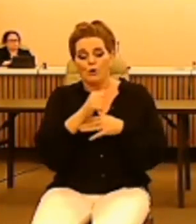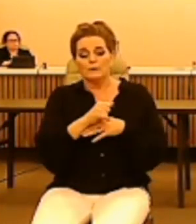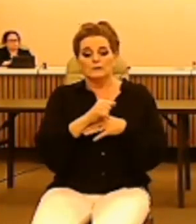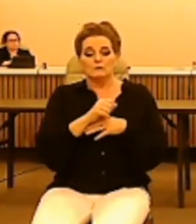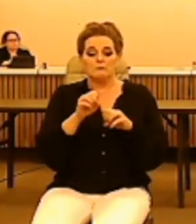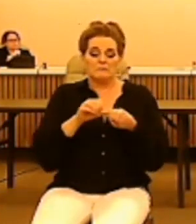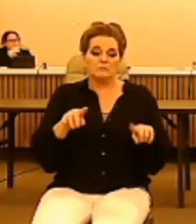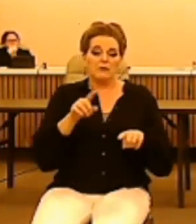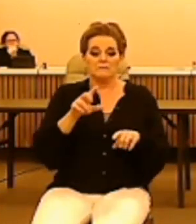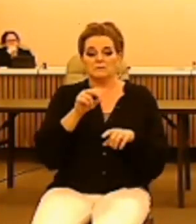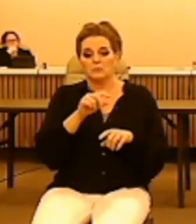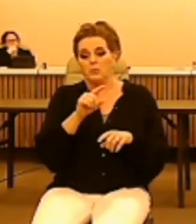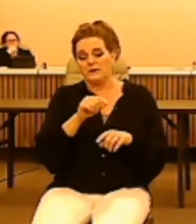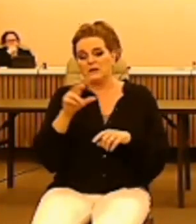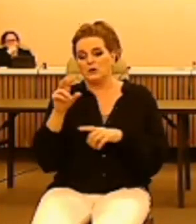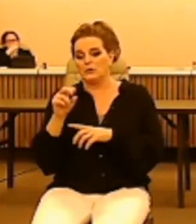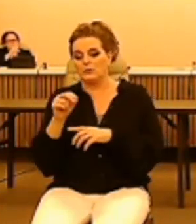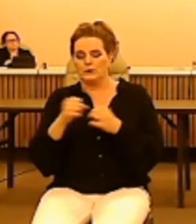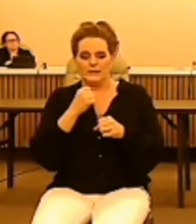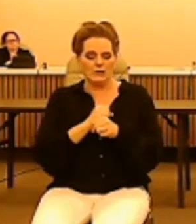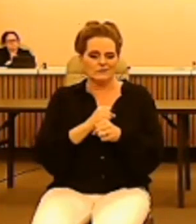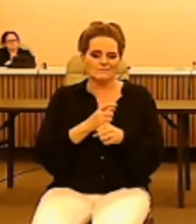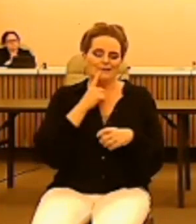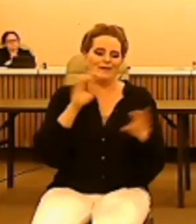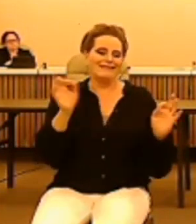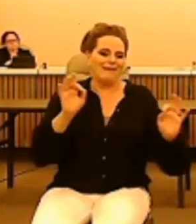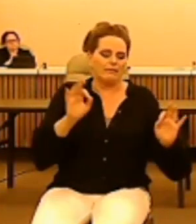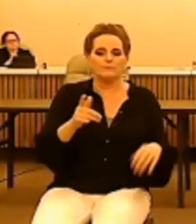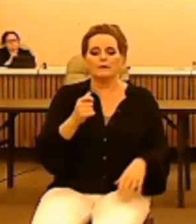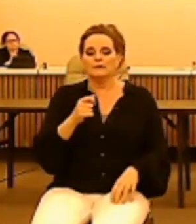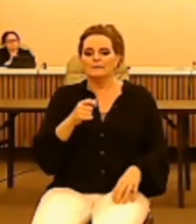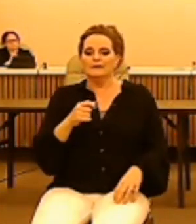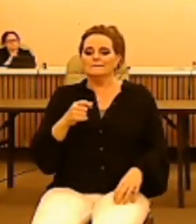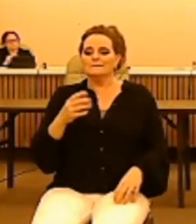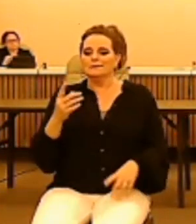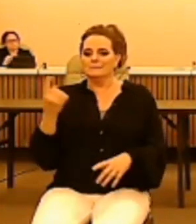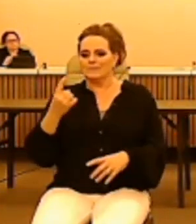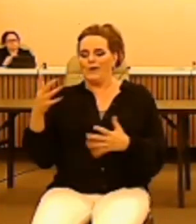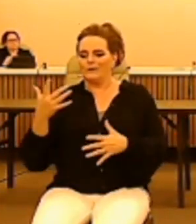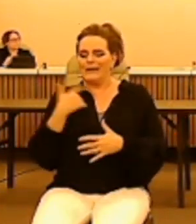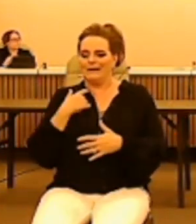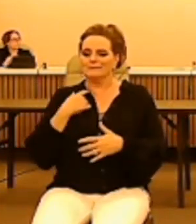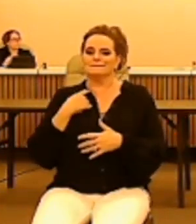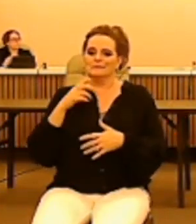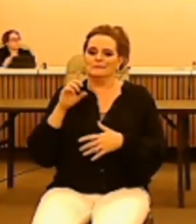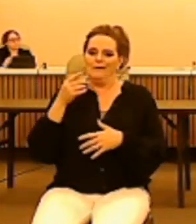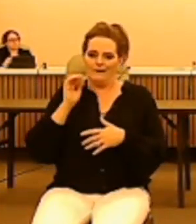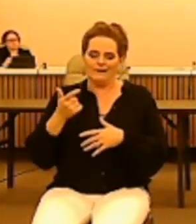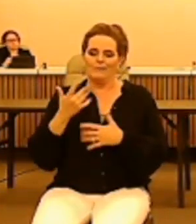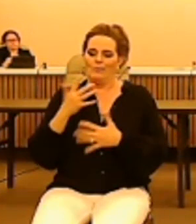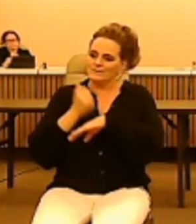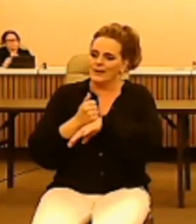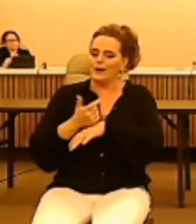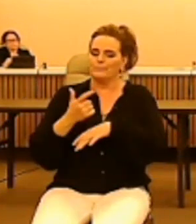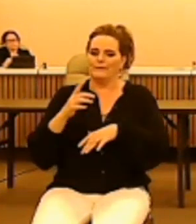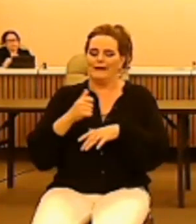or 30 years, it's negligible. But to make to somebody who's already got a deal on the table and they've already gone out and gotten